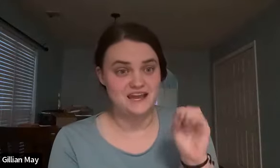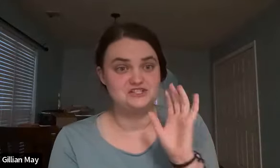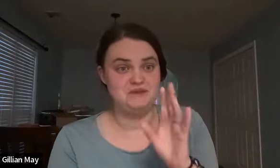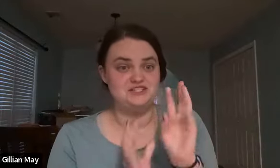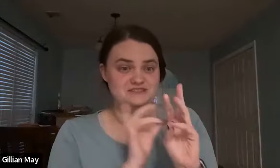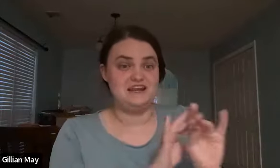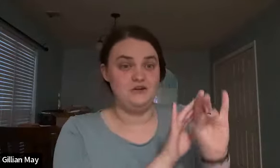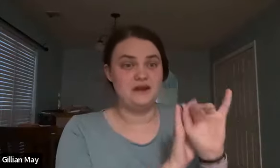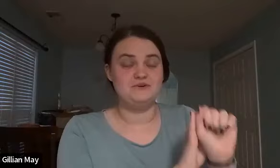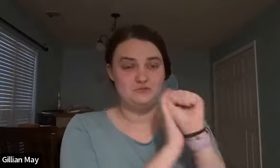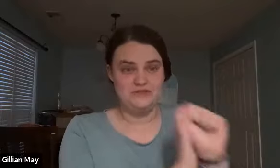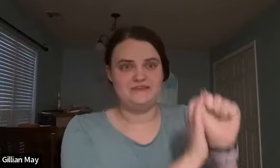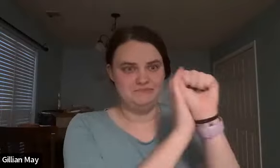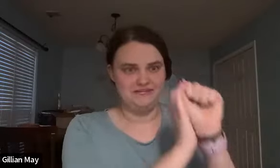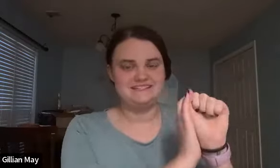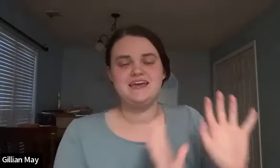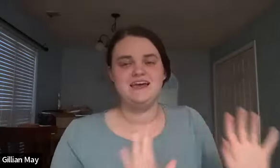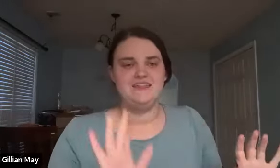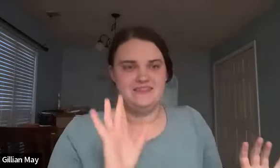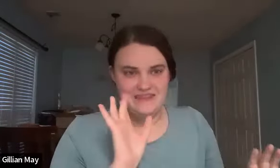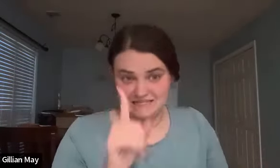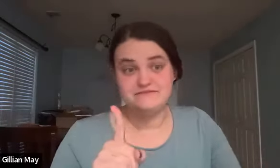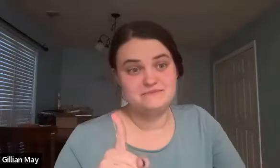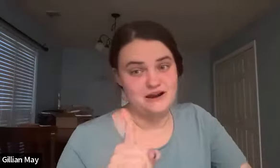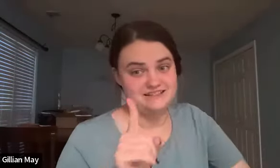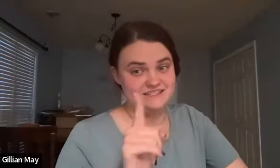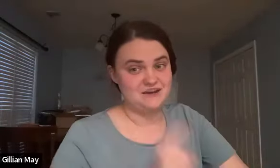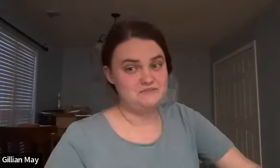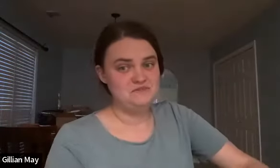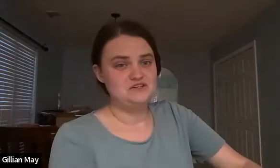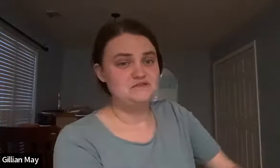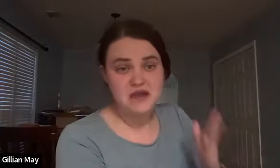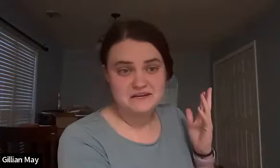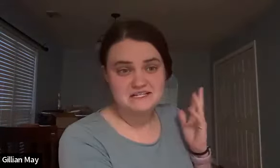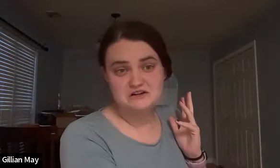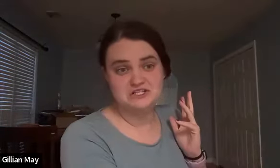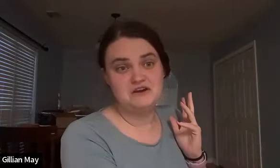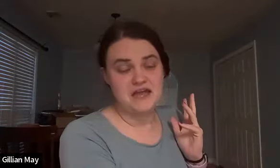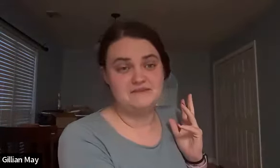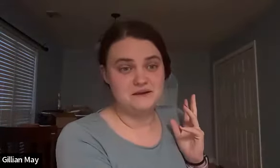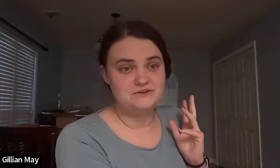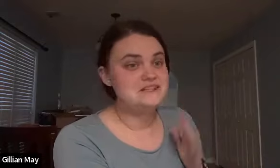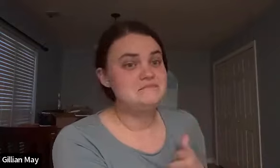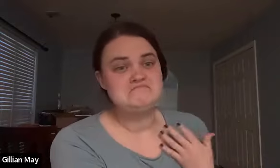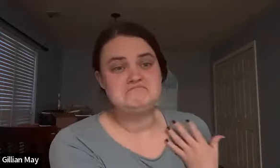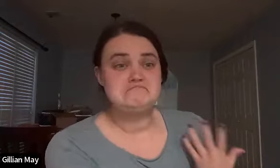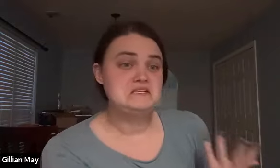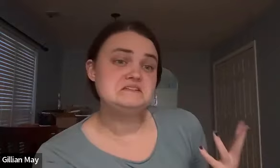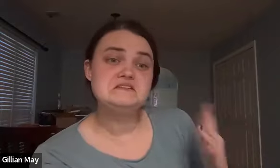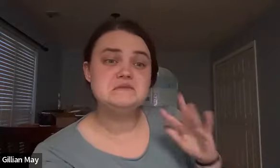actually make sure you're saying all the numbers within beat. It's a fun practice though. So if you have any songs that have numbers in them, listen to them and